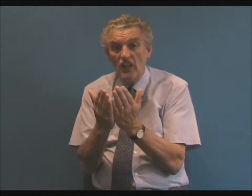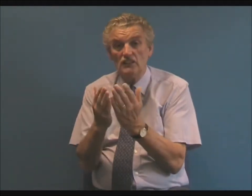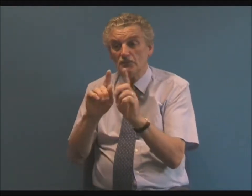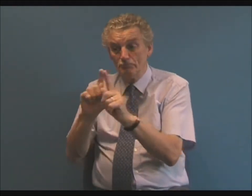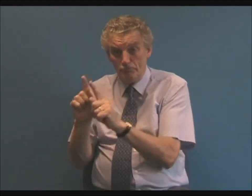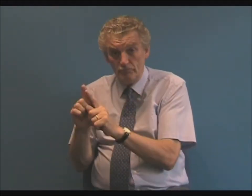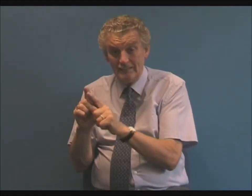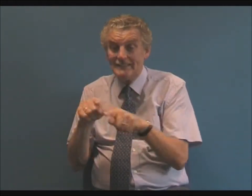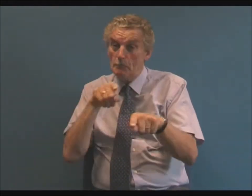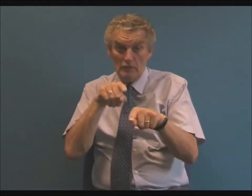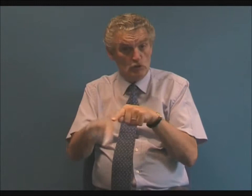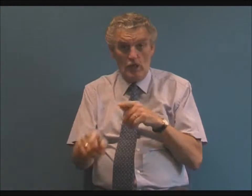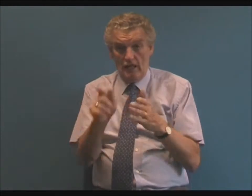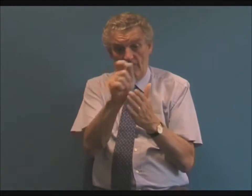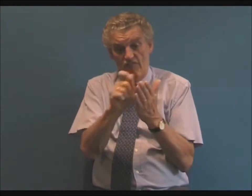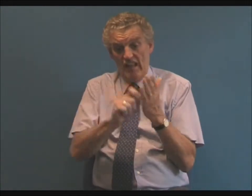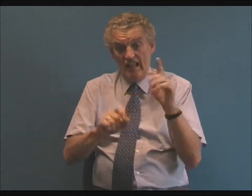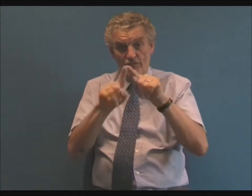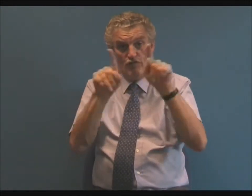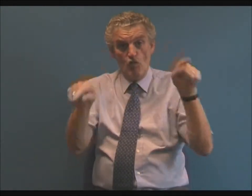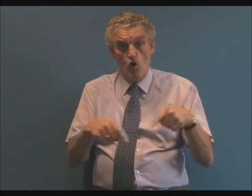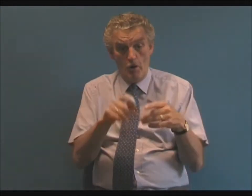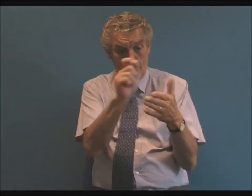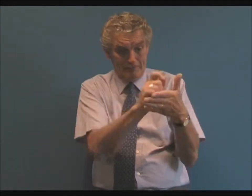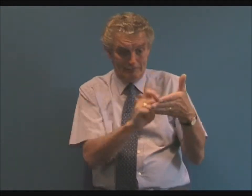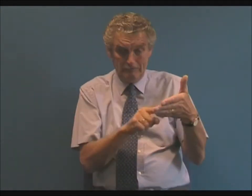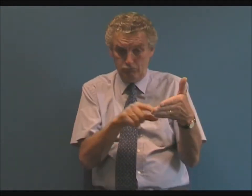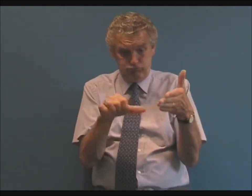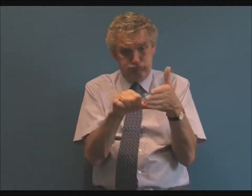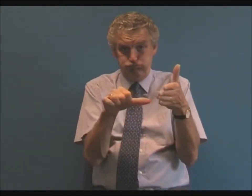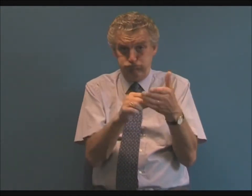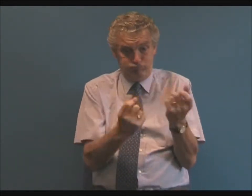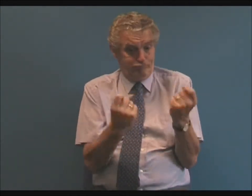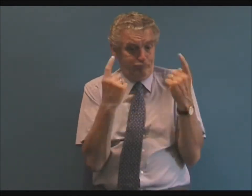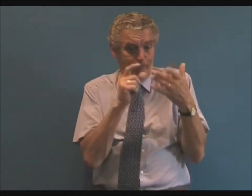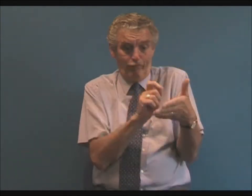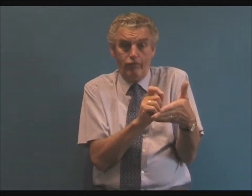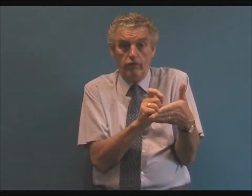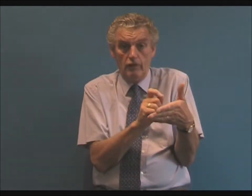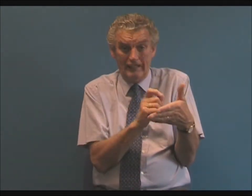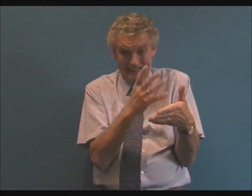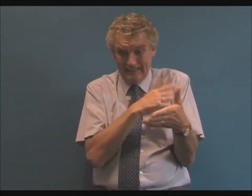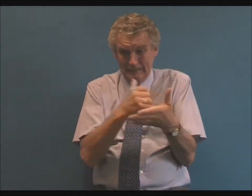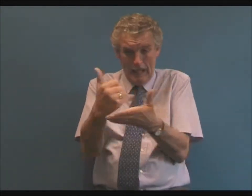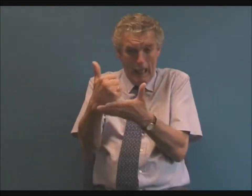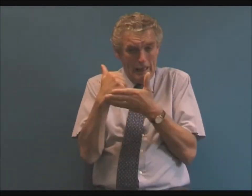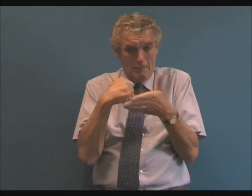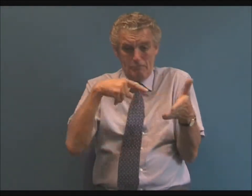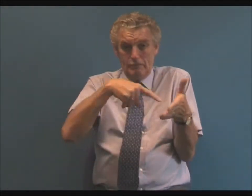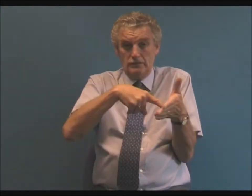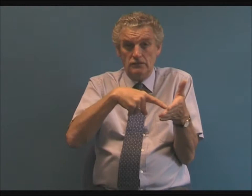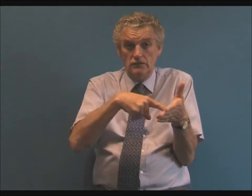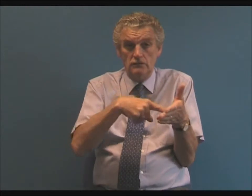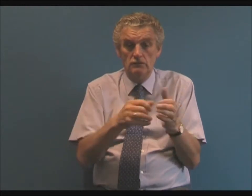they find it difficult to read notices, leaflets, and especially filling in forms. They need help with